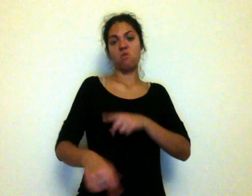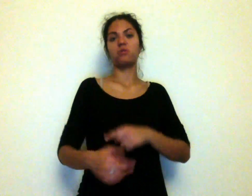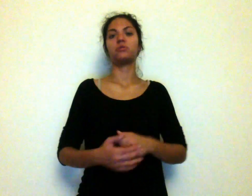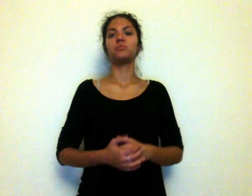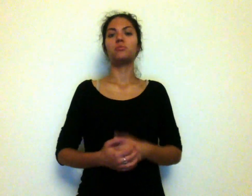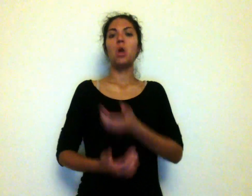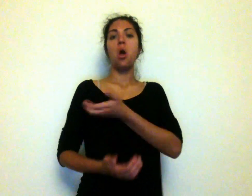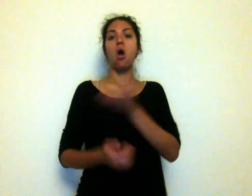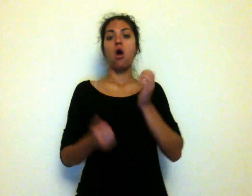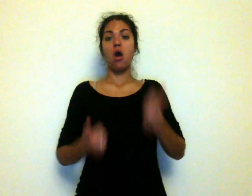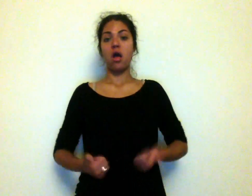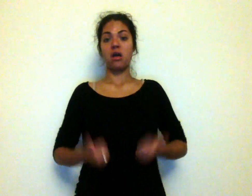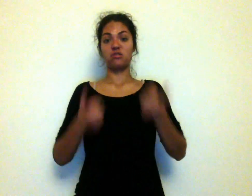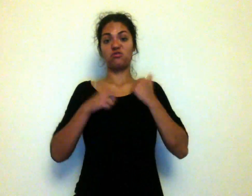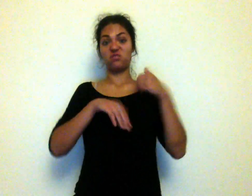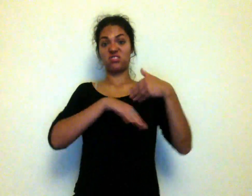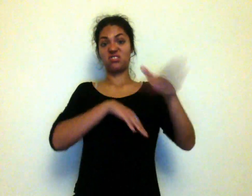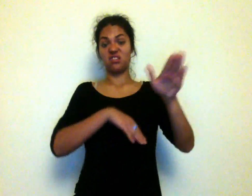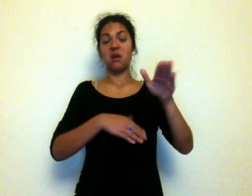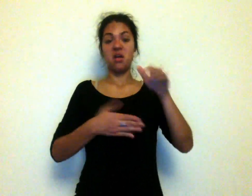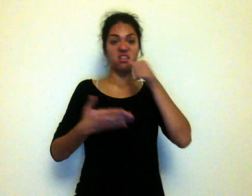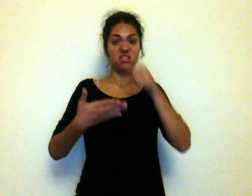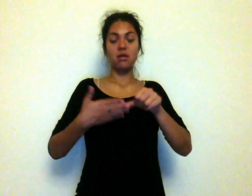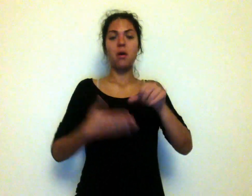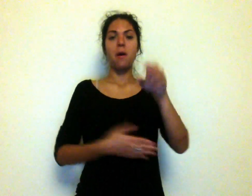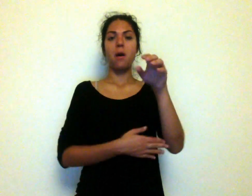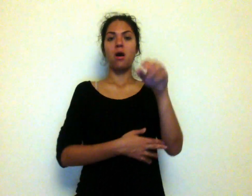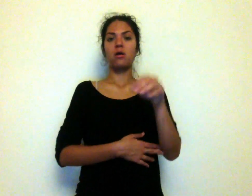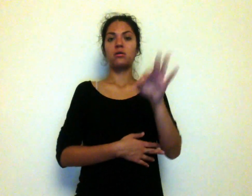www.rzim.org. Our mailing address is RZIM, Post Office Box